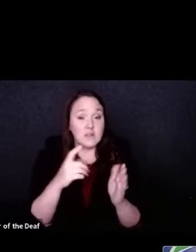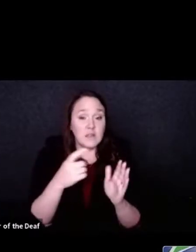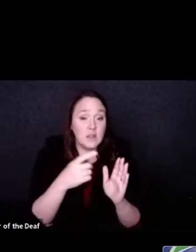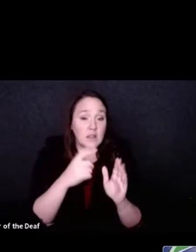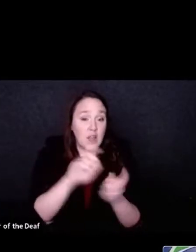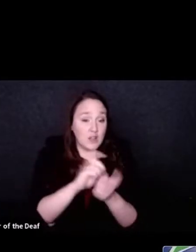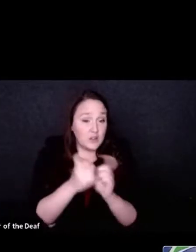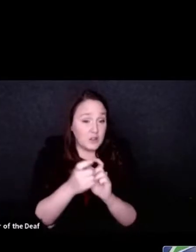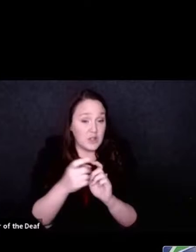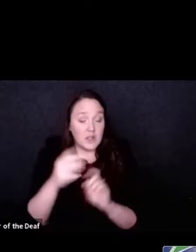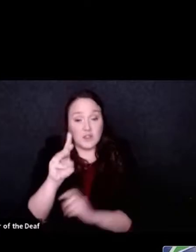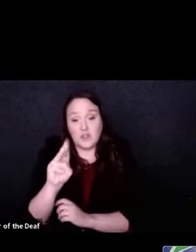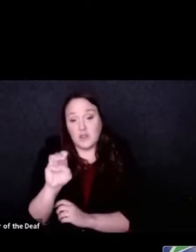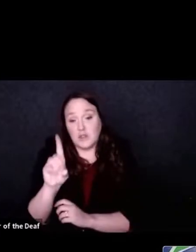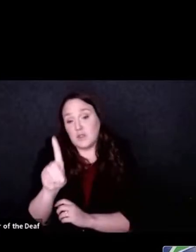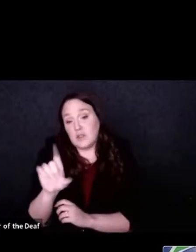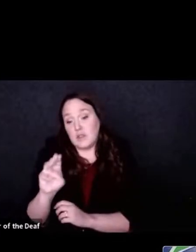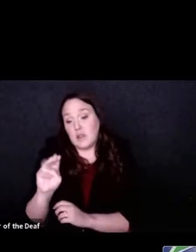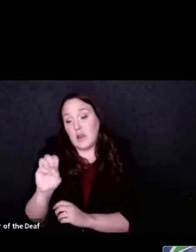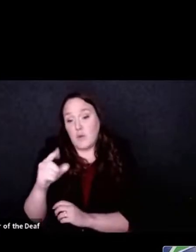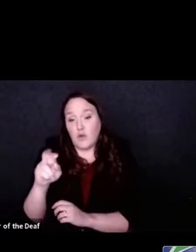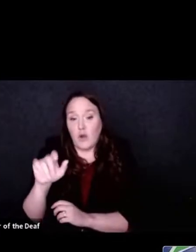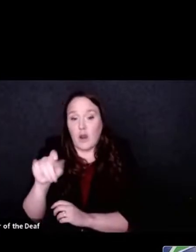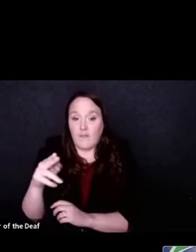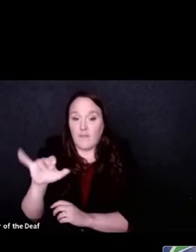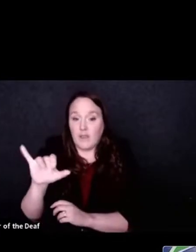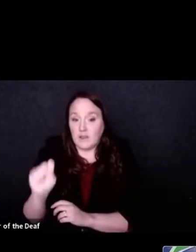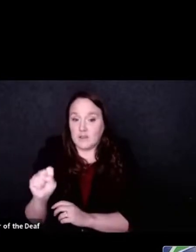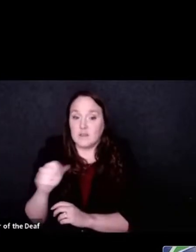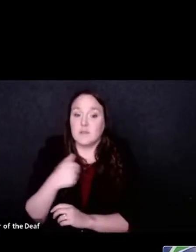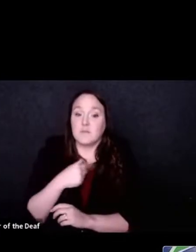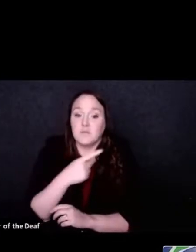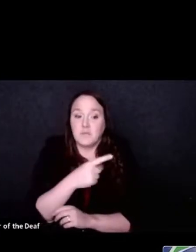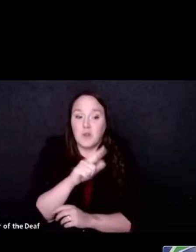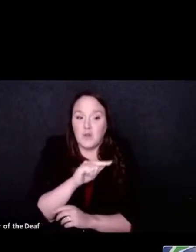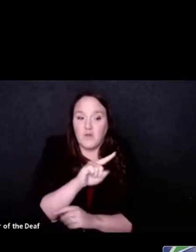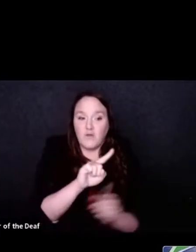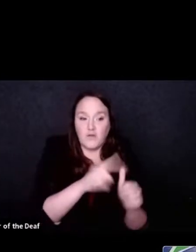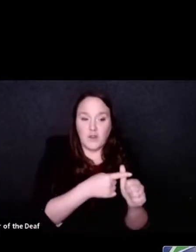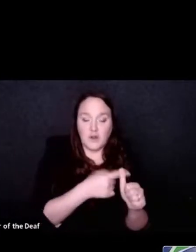sick, hospitalized, and dying in recent weeks? Do you want to go first and then I can say them?